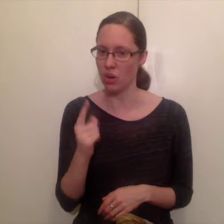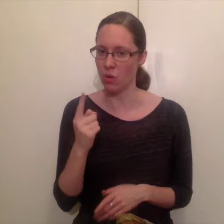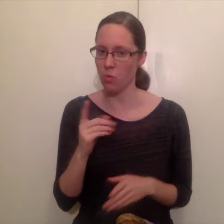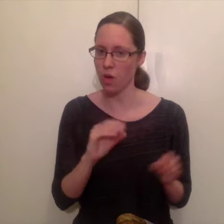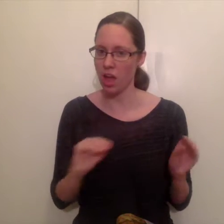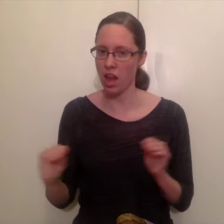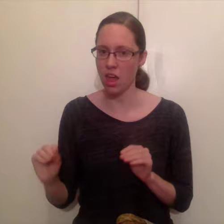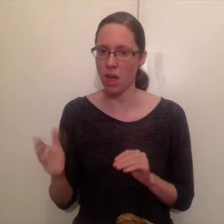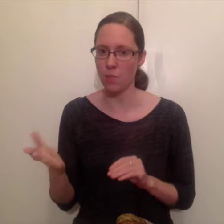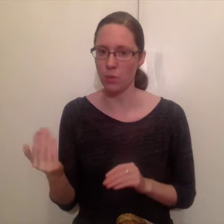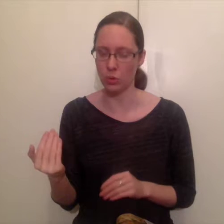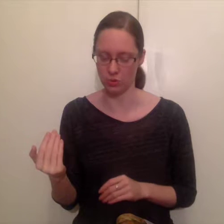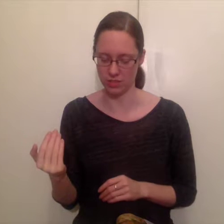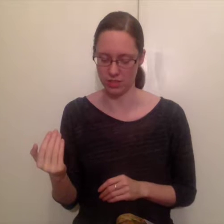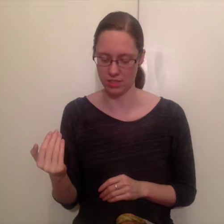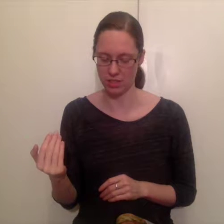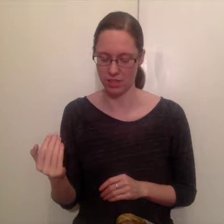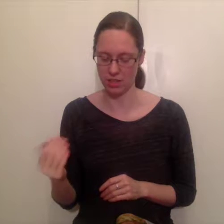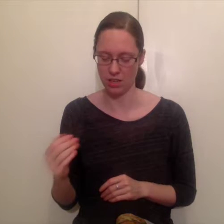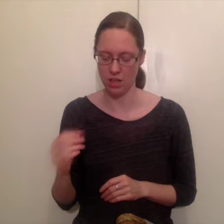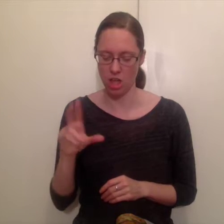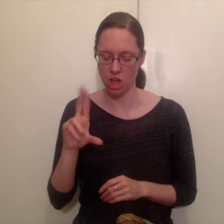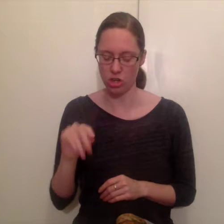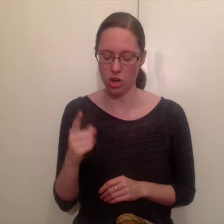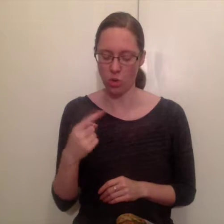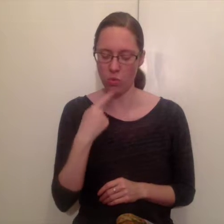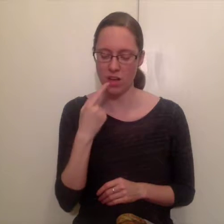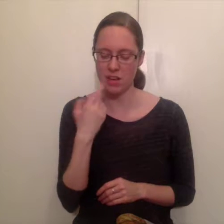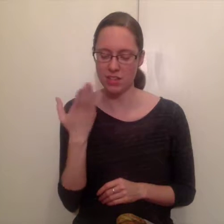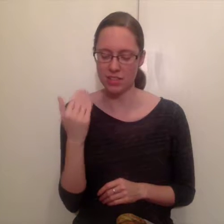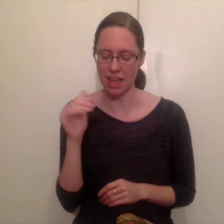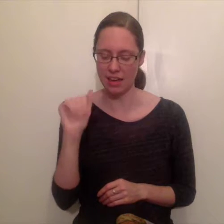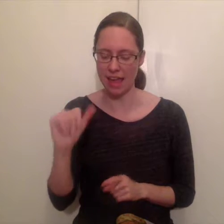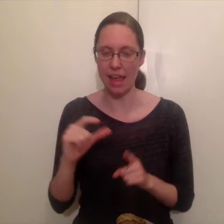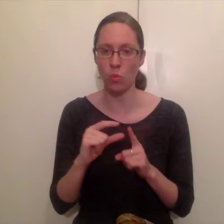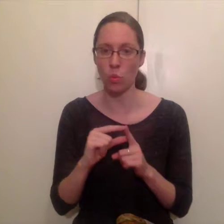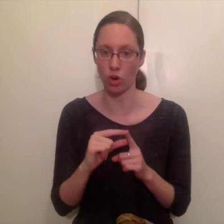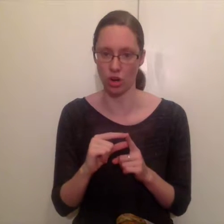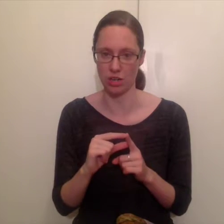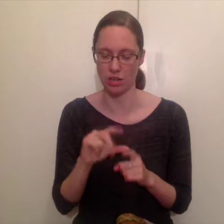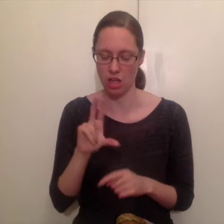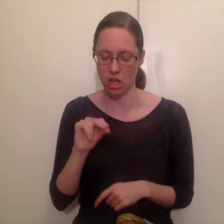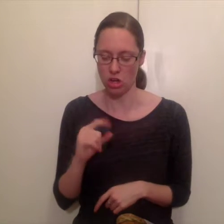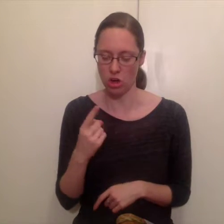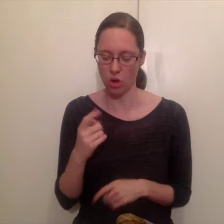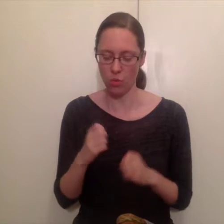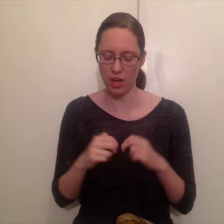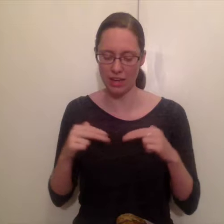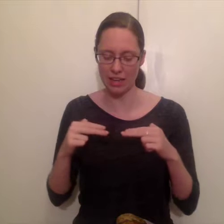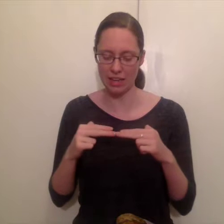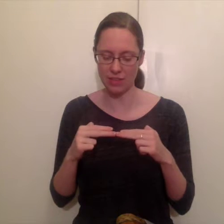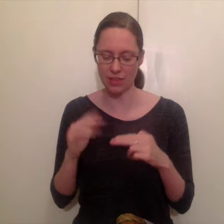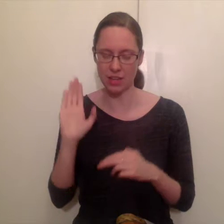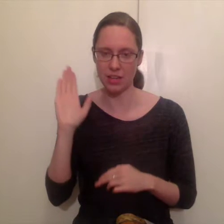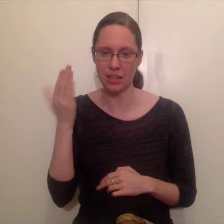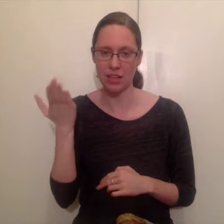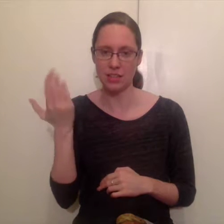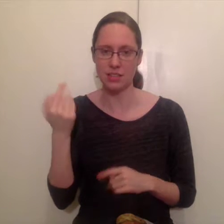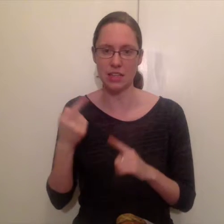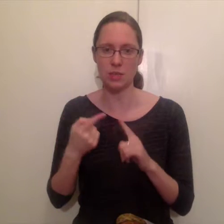No one moved. No one said a word. No one even